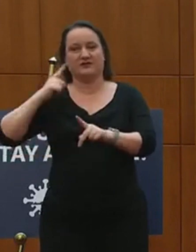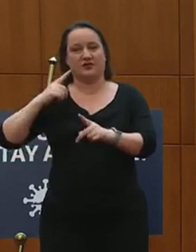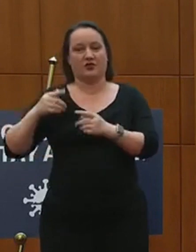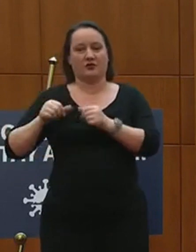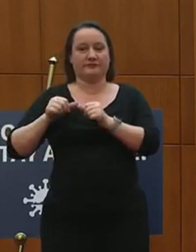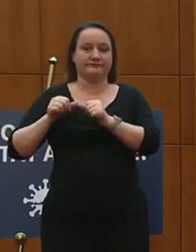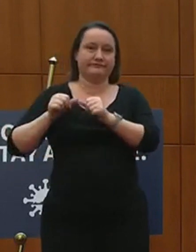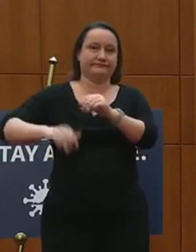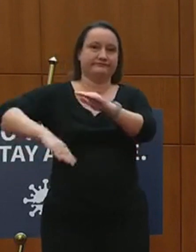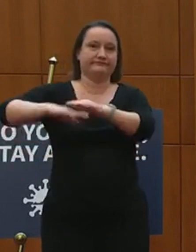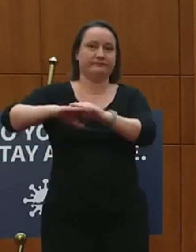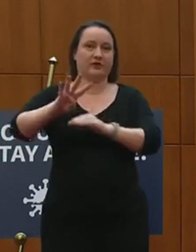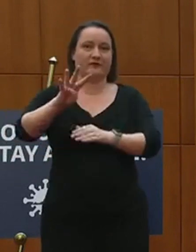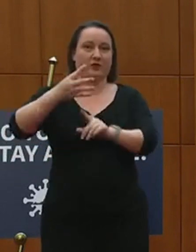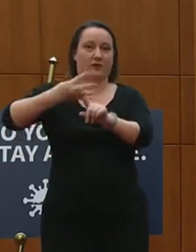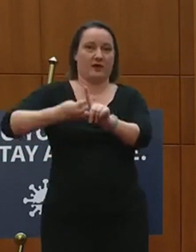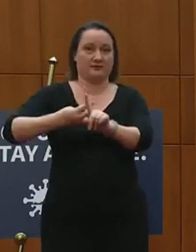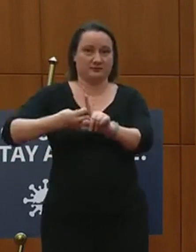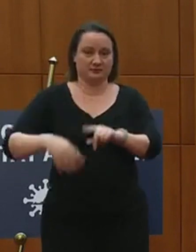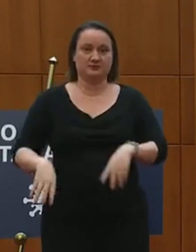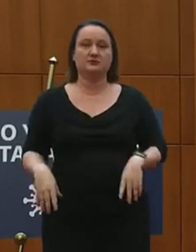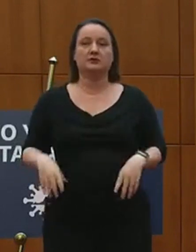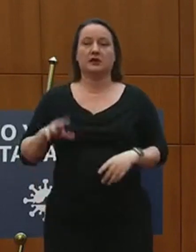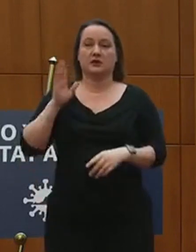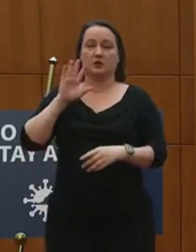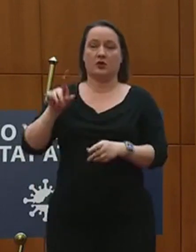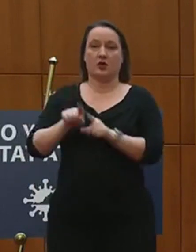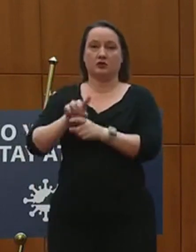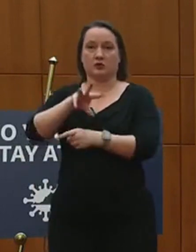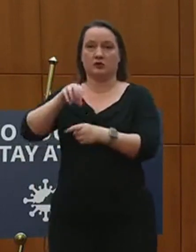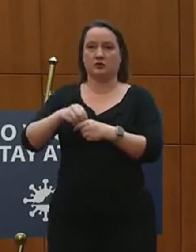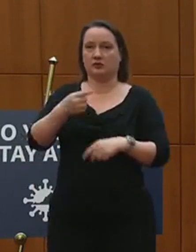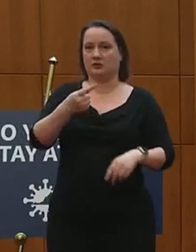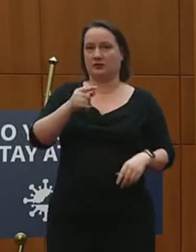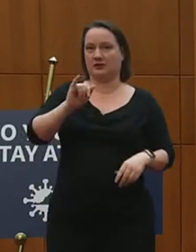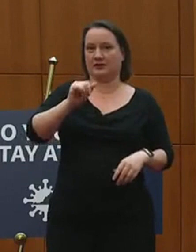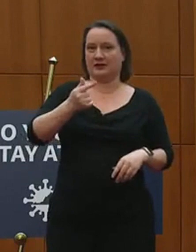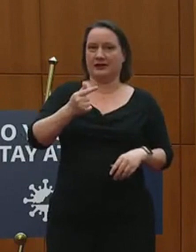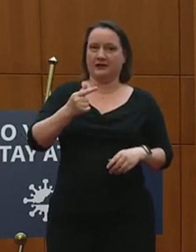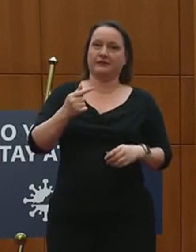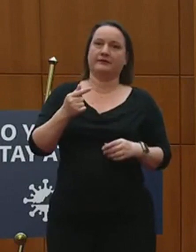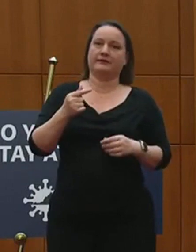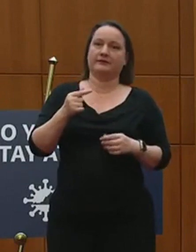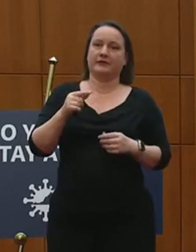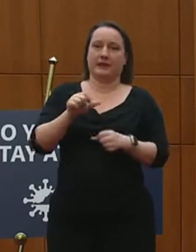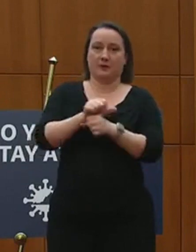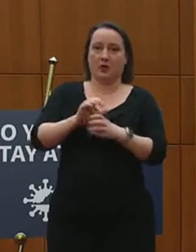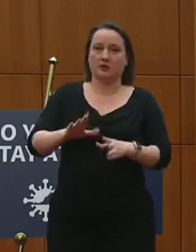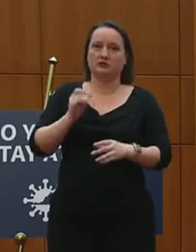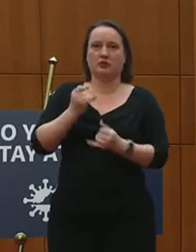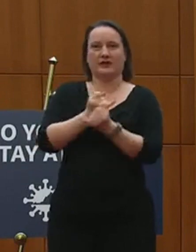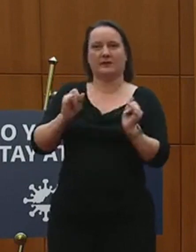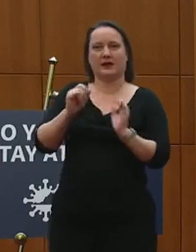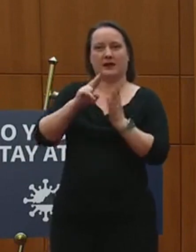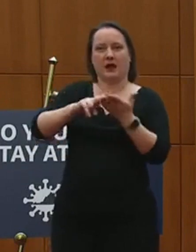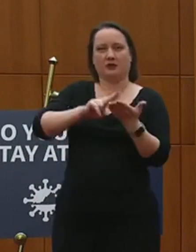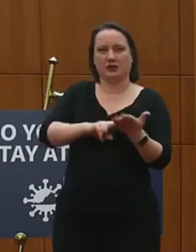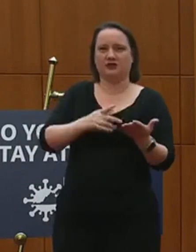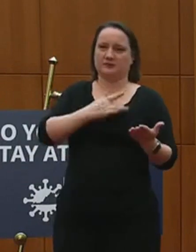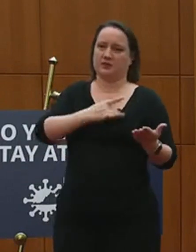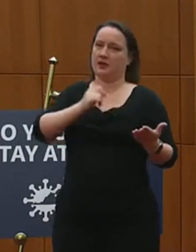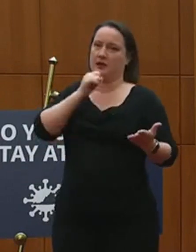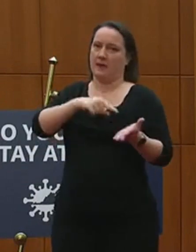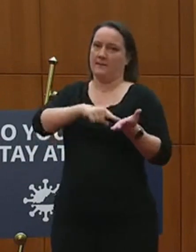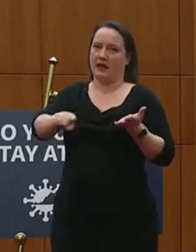And this will also include what's called gig employees, or those independent contractors that are typically not paid by